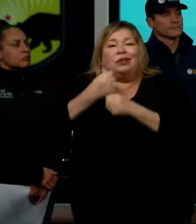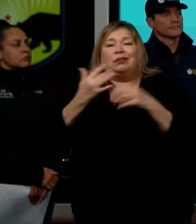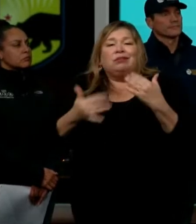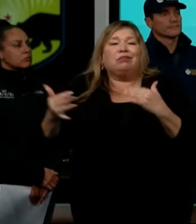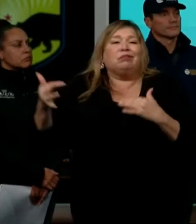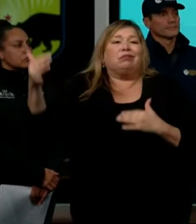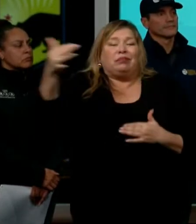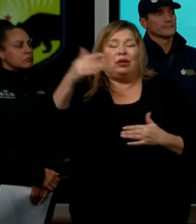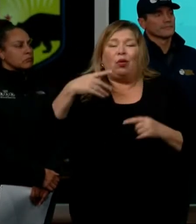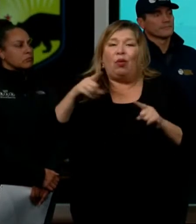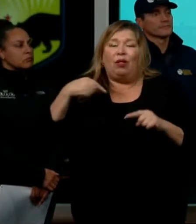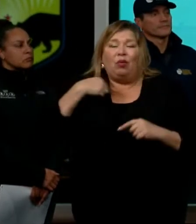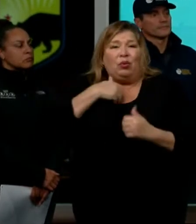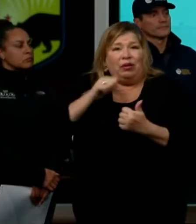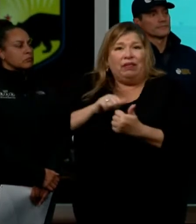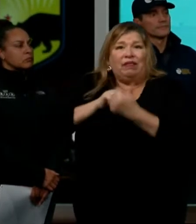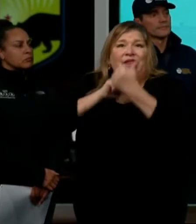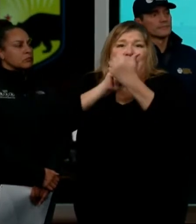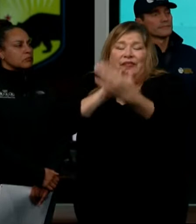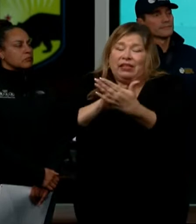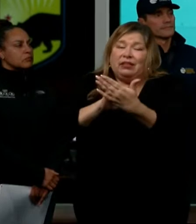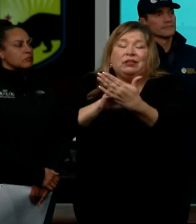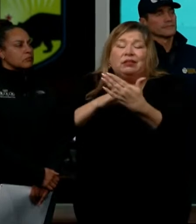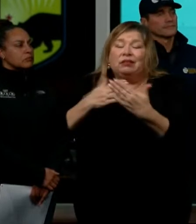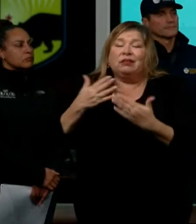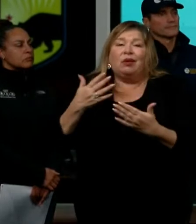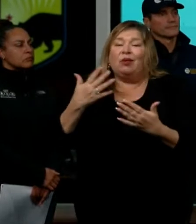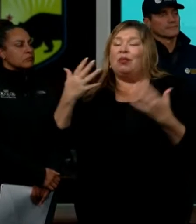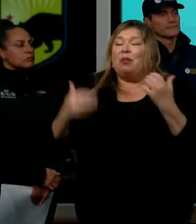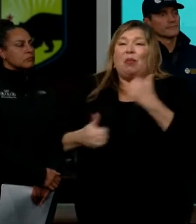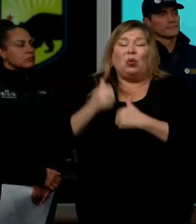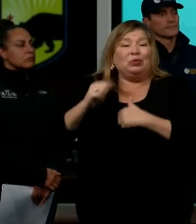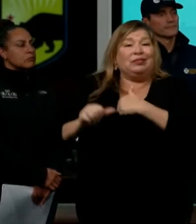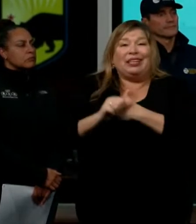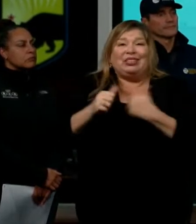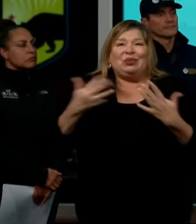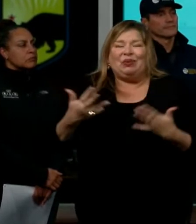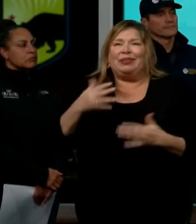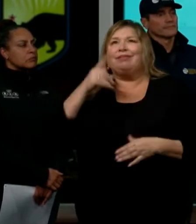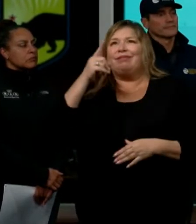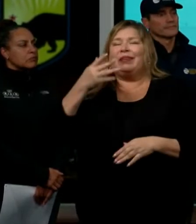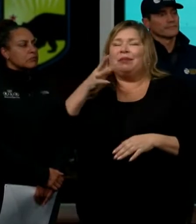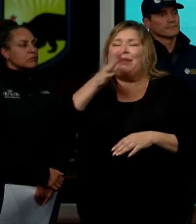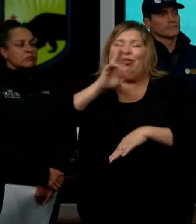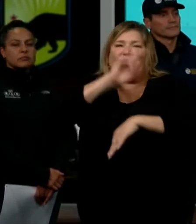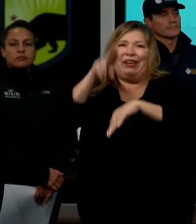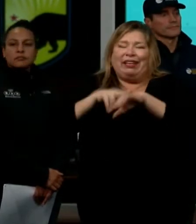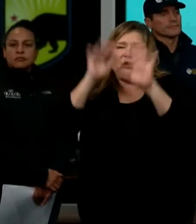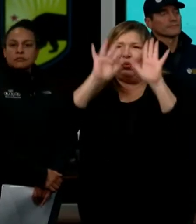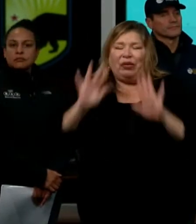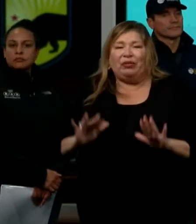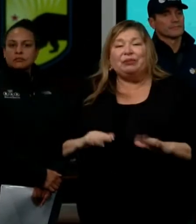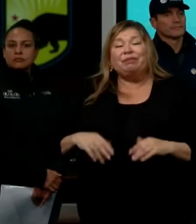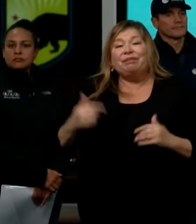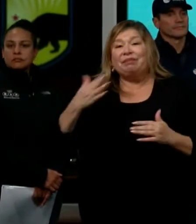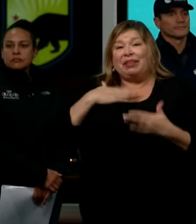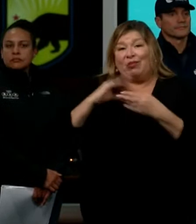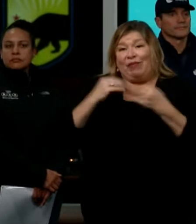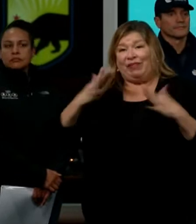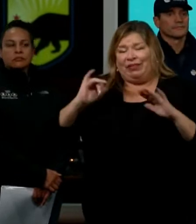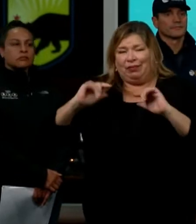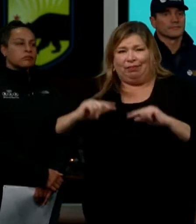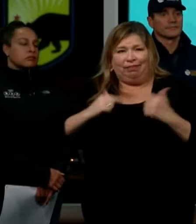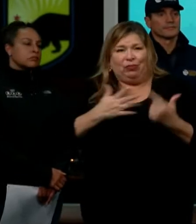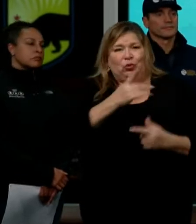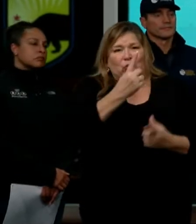we tackle the most impactful force in our lives, and that's Mother Nature. With that, we're happy to answer any questions.